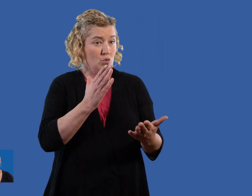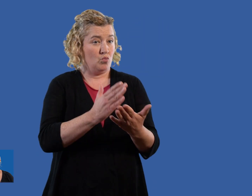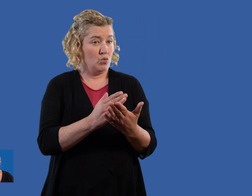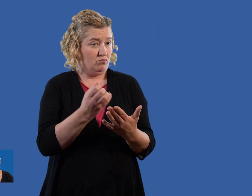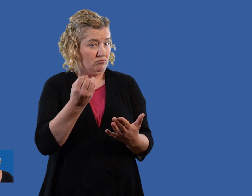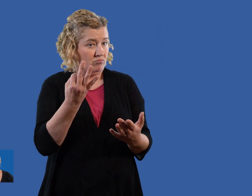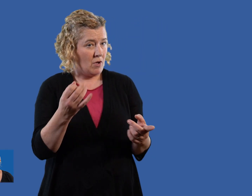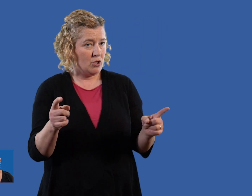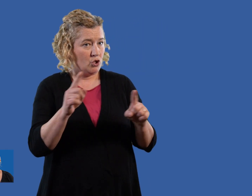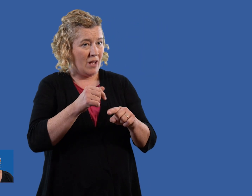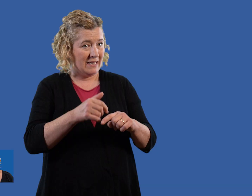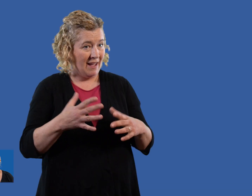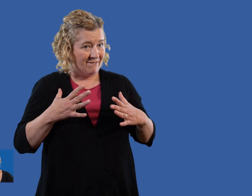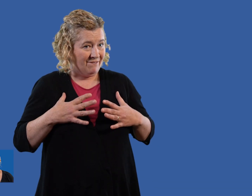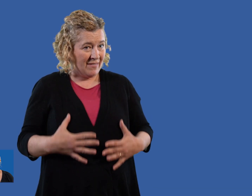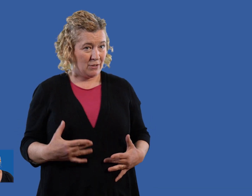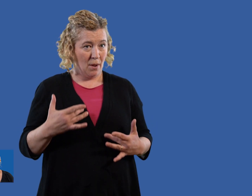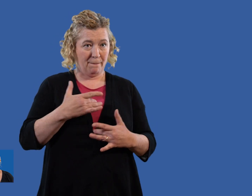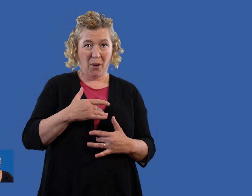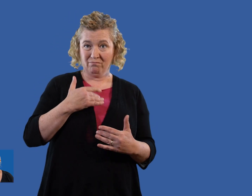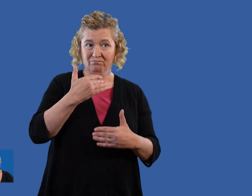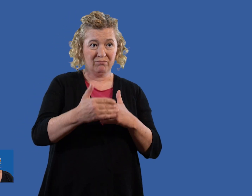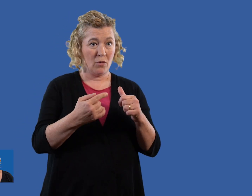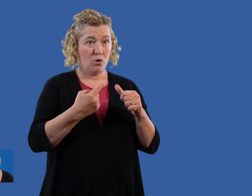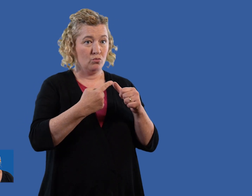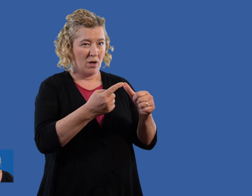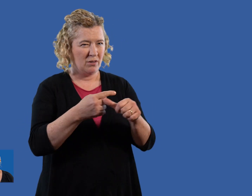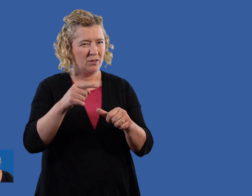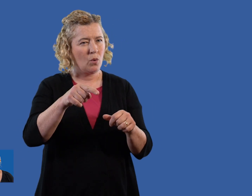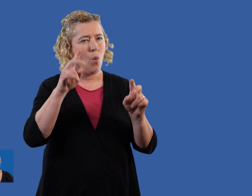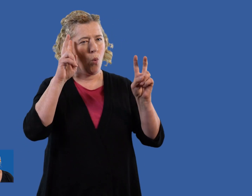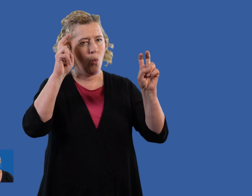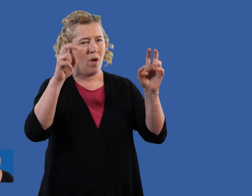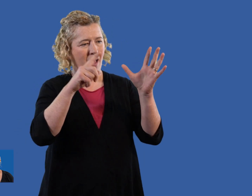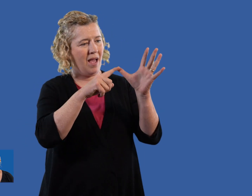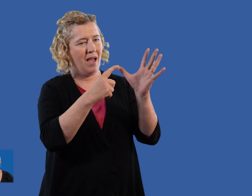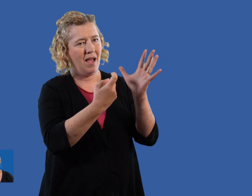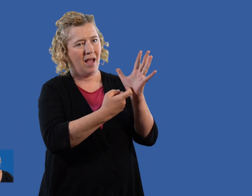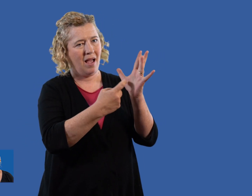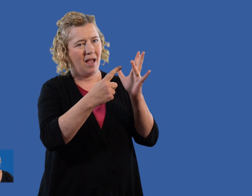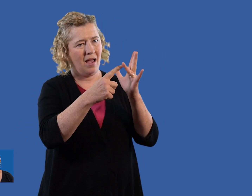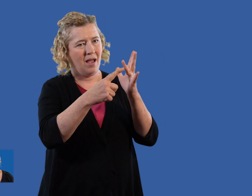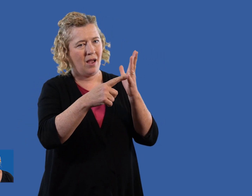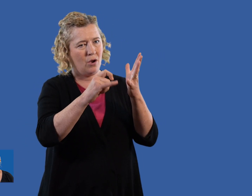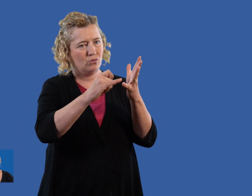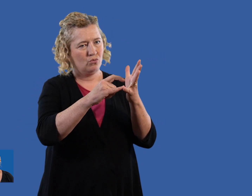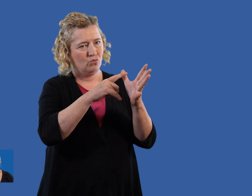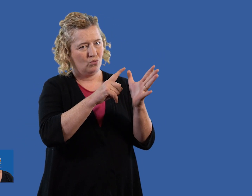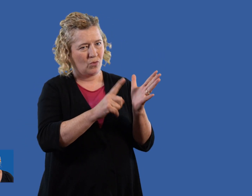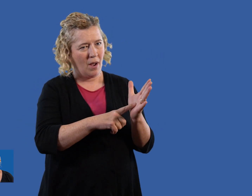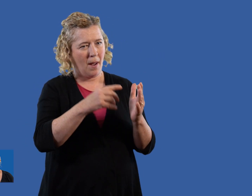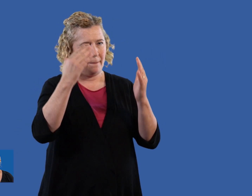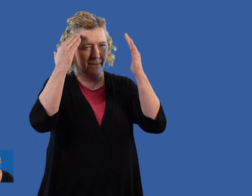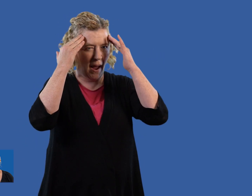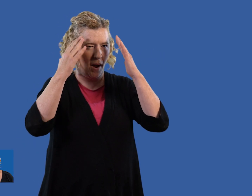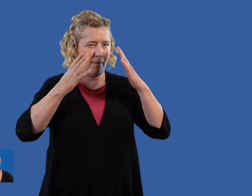No, it's changes in physical and emotional reactions are called arousal symptoms, and this may include